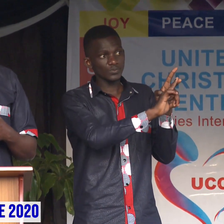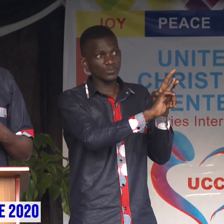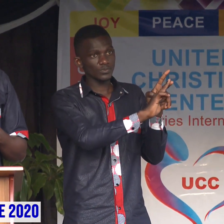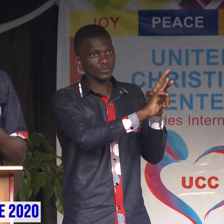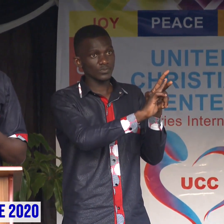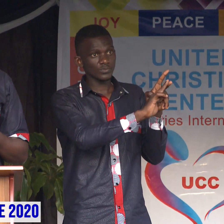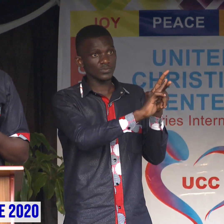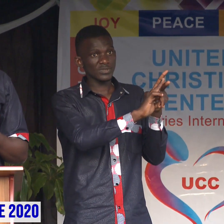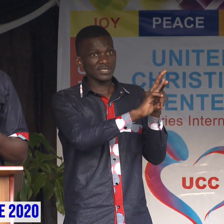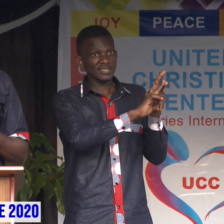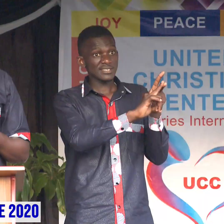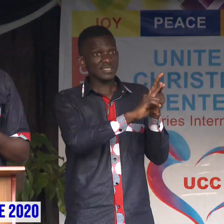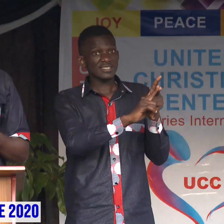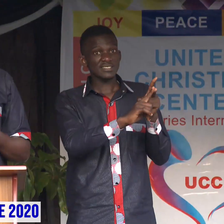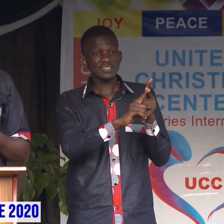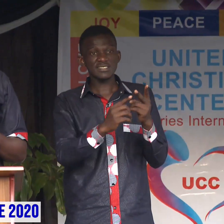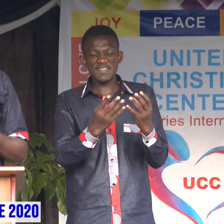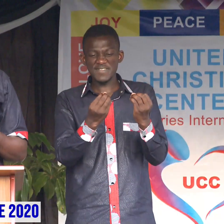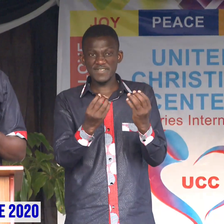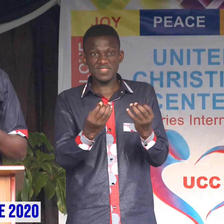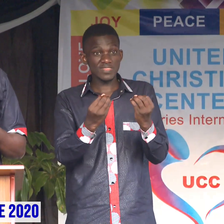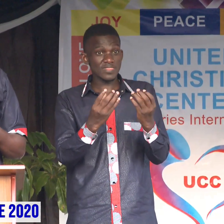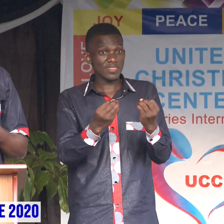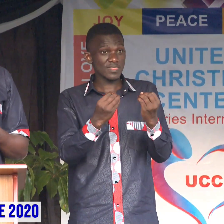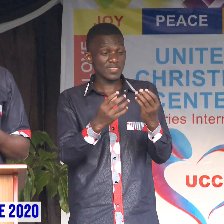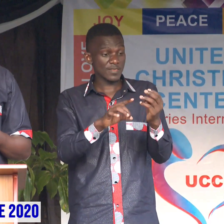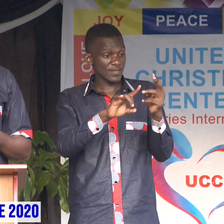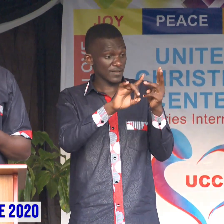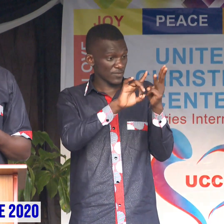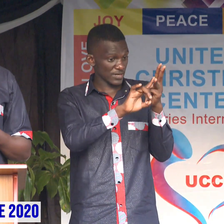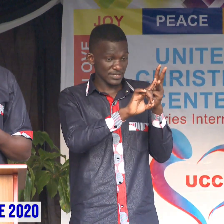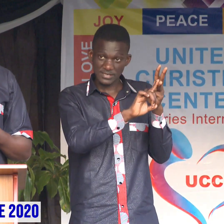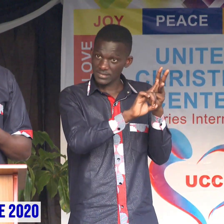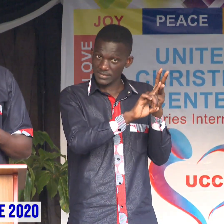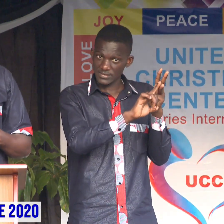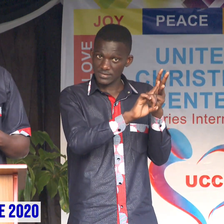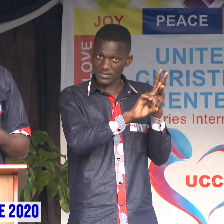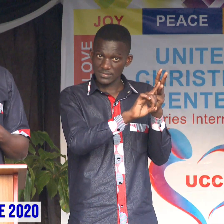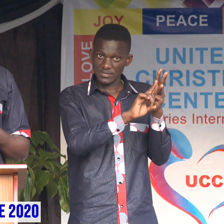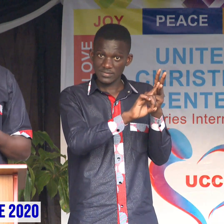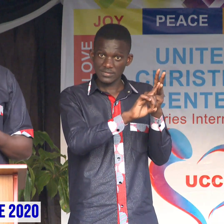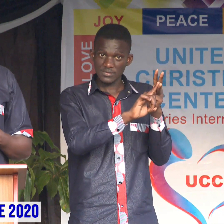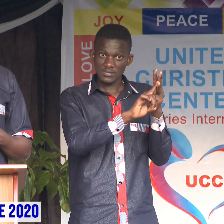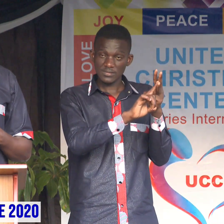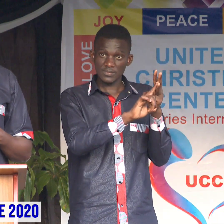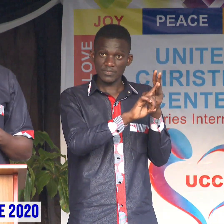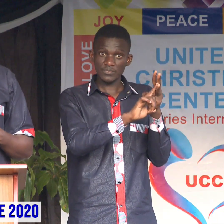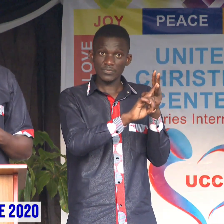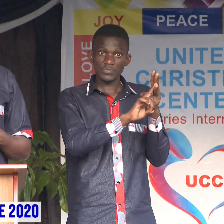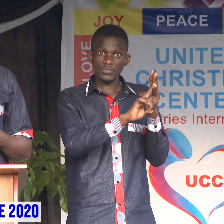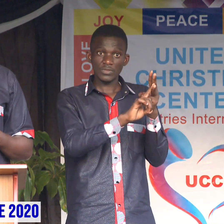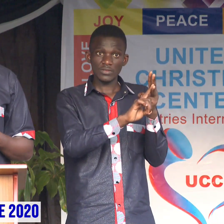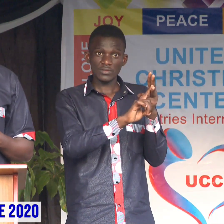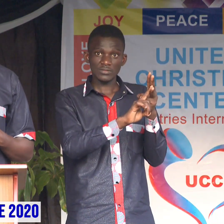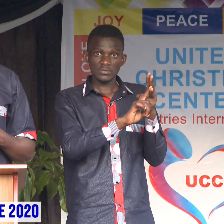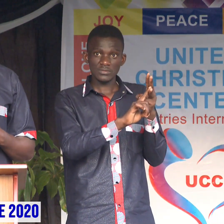ekyokubiri. Impurity. Obugwenyifu. 3, ekyokusatu. Debauchery. Obukaba. Or